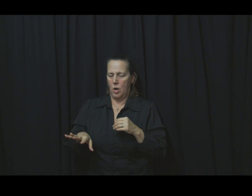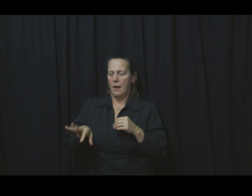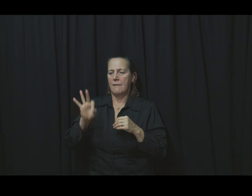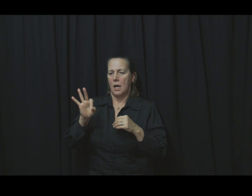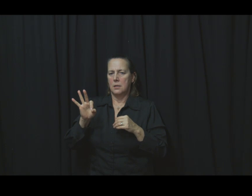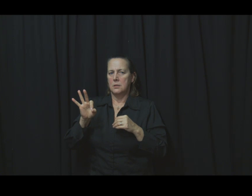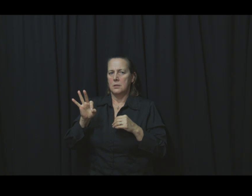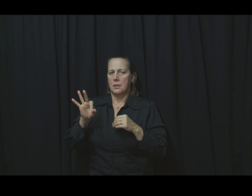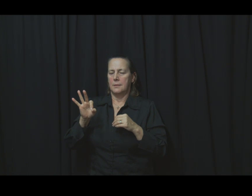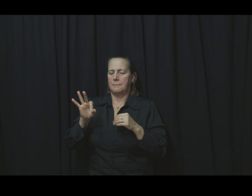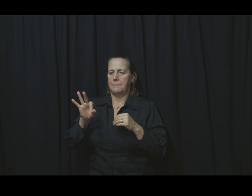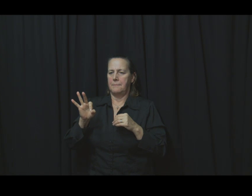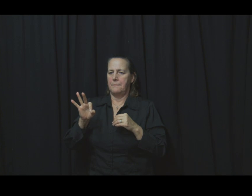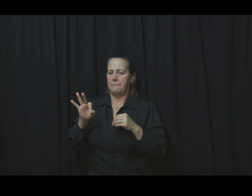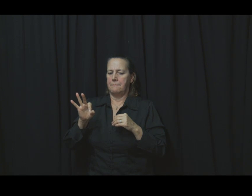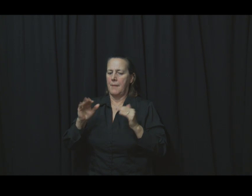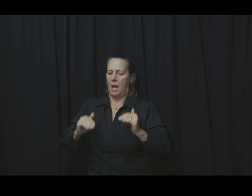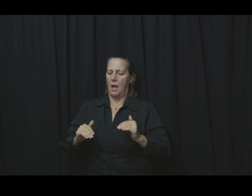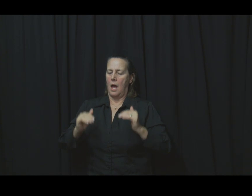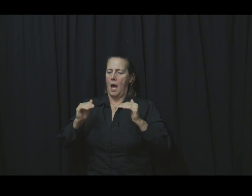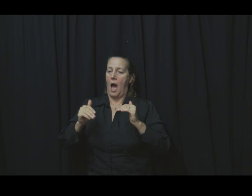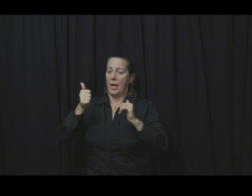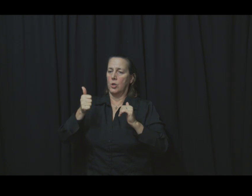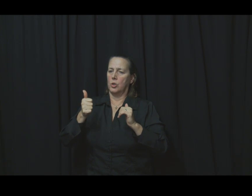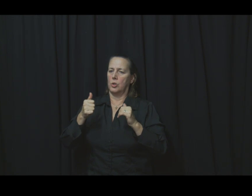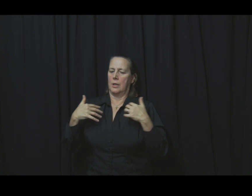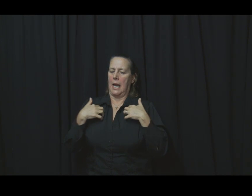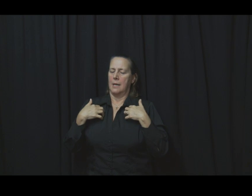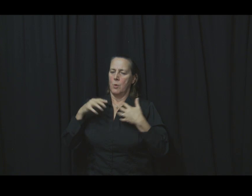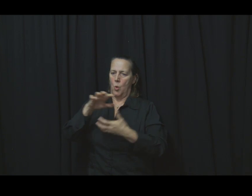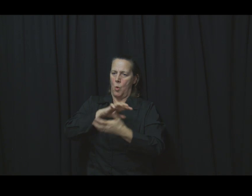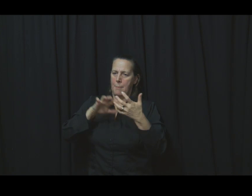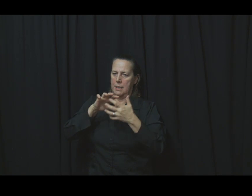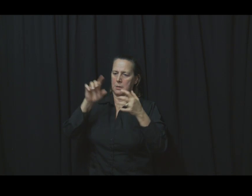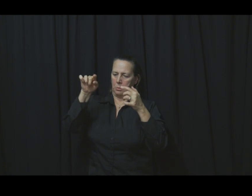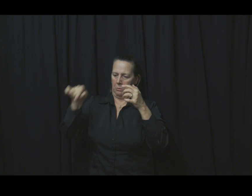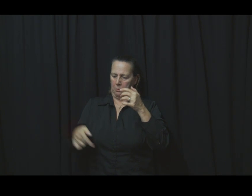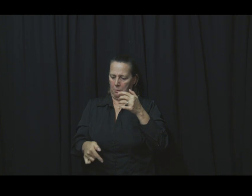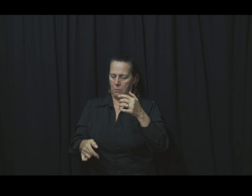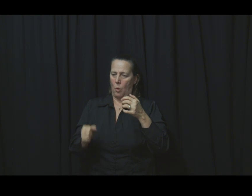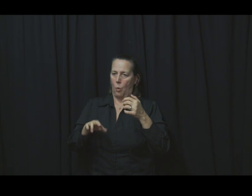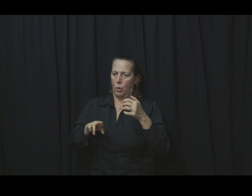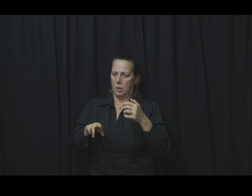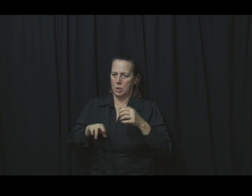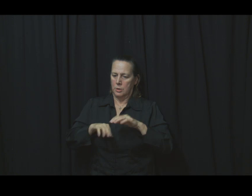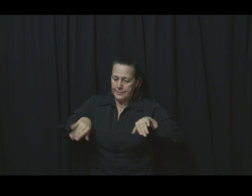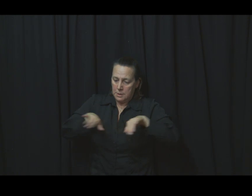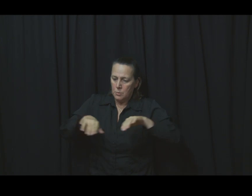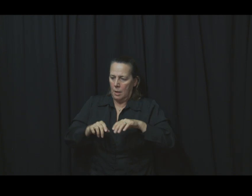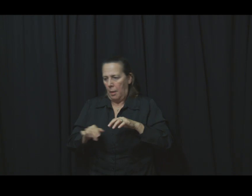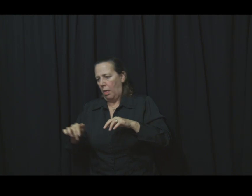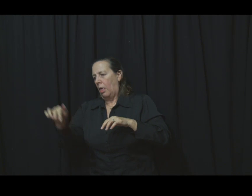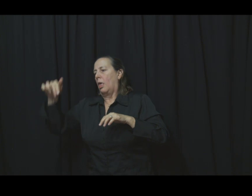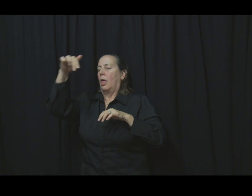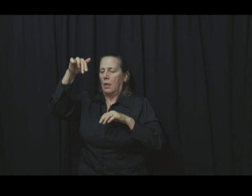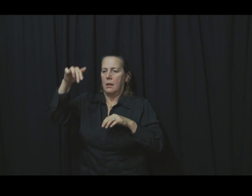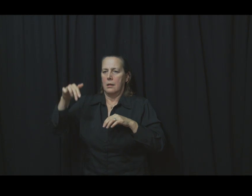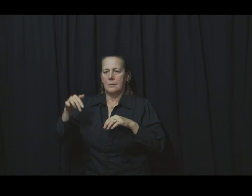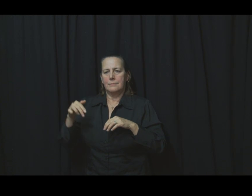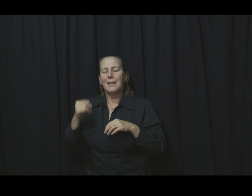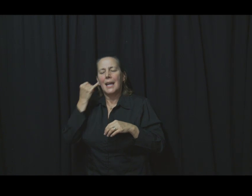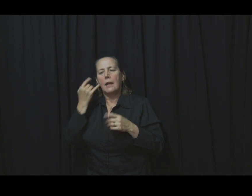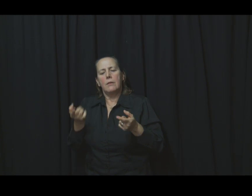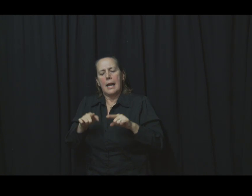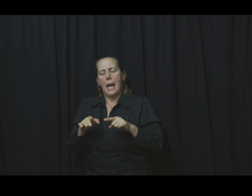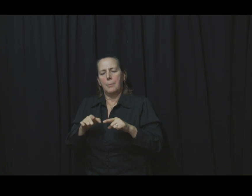a higher animal mixed in with a lower one. You never find a lower one trying to swim its way to the higher one. If it all happened in